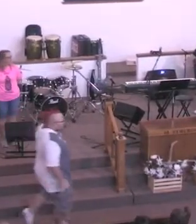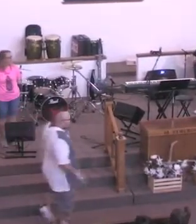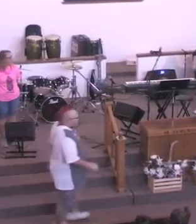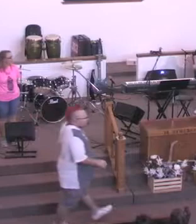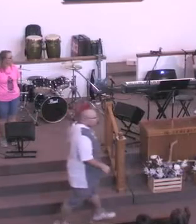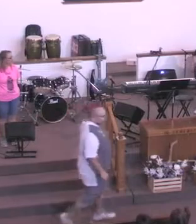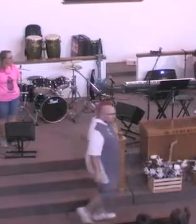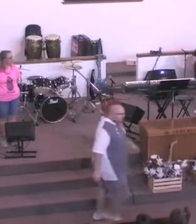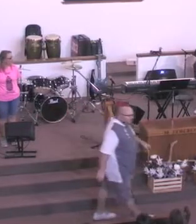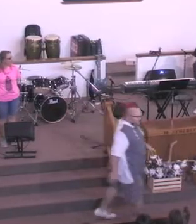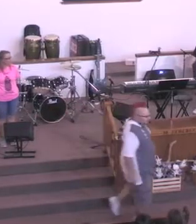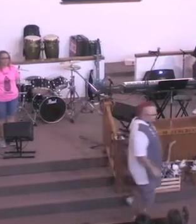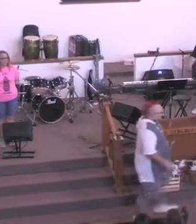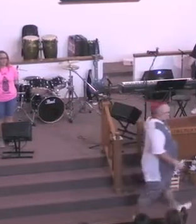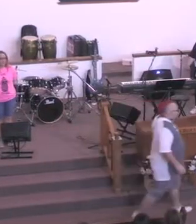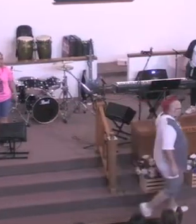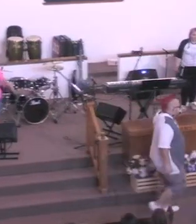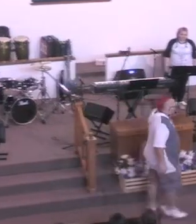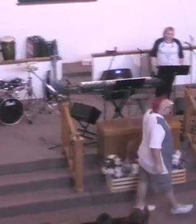10, 15, okay.